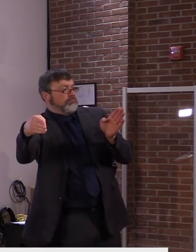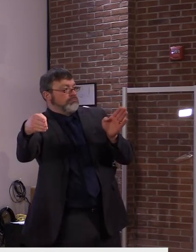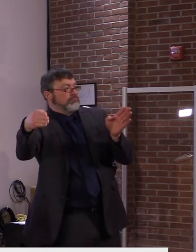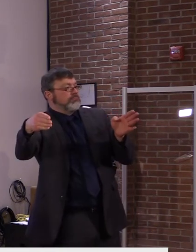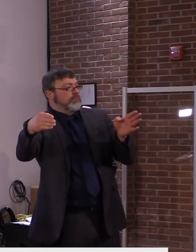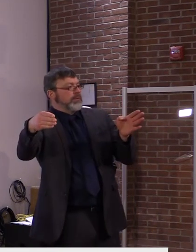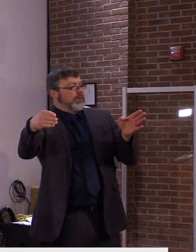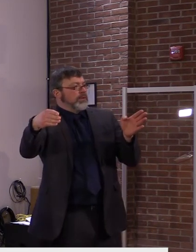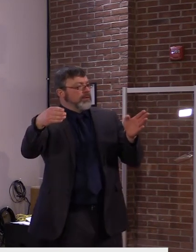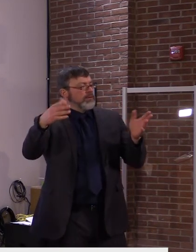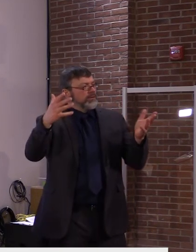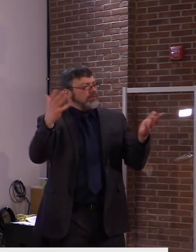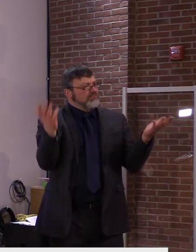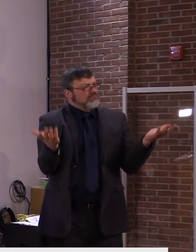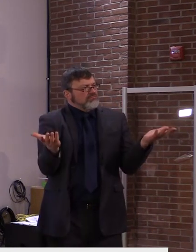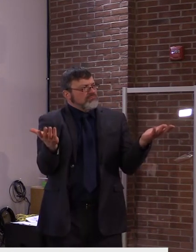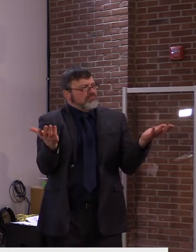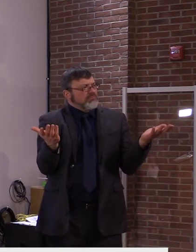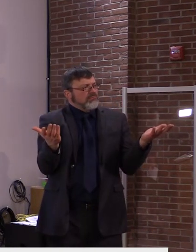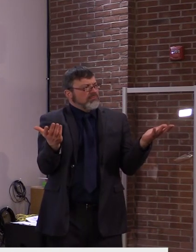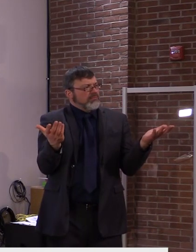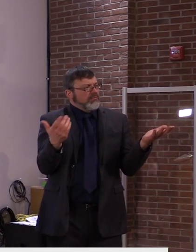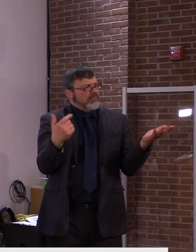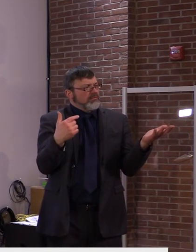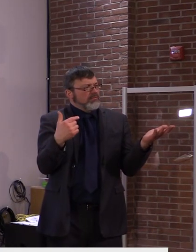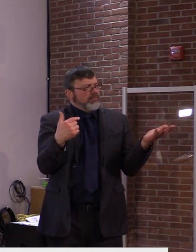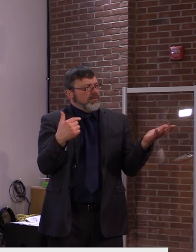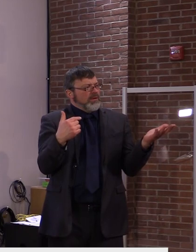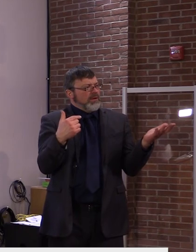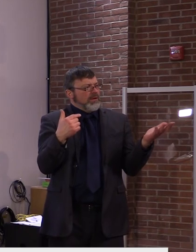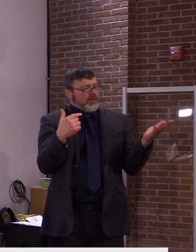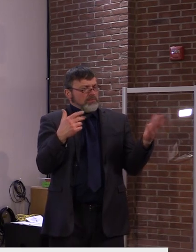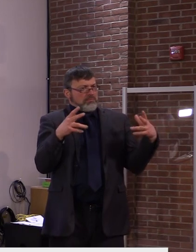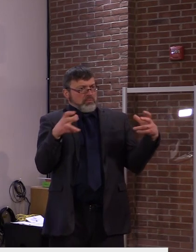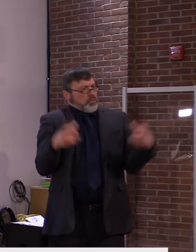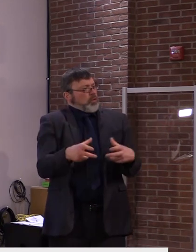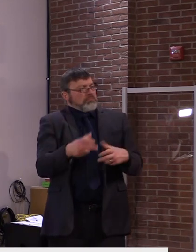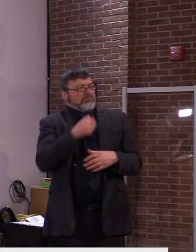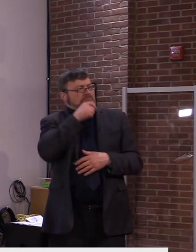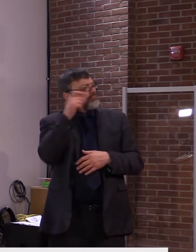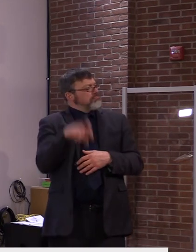3 months and it's, you know, whether it's effective in the long term?